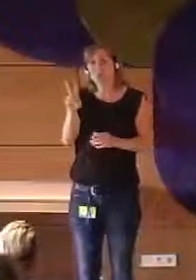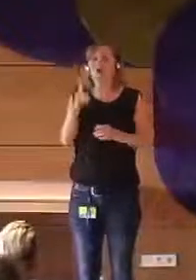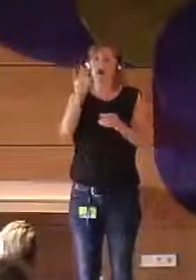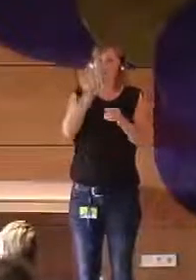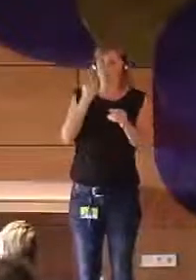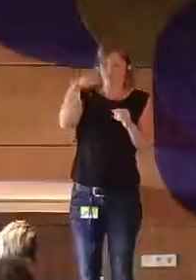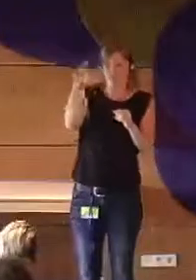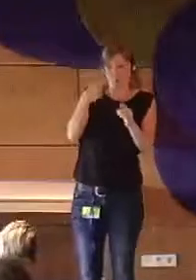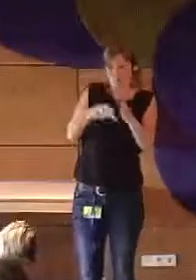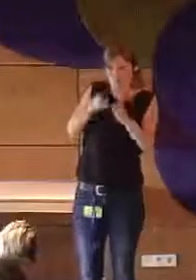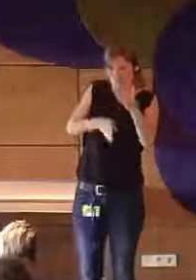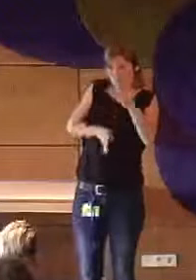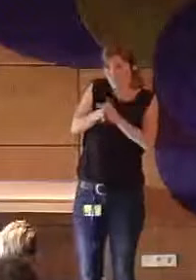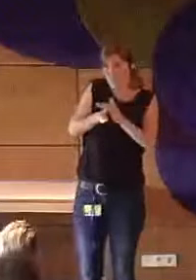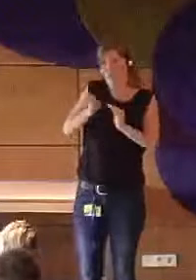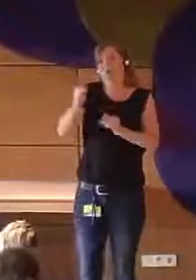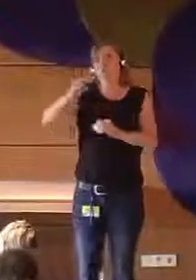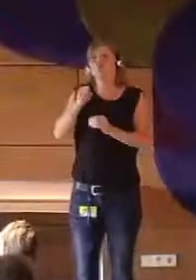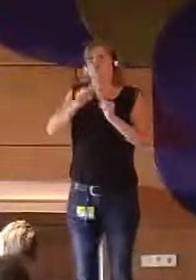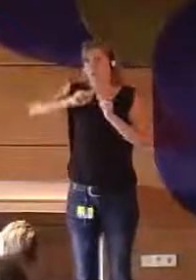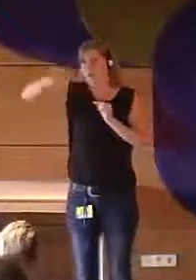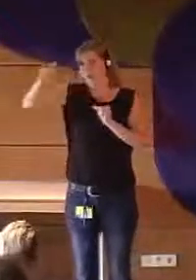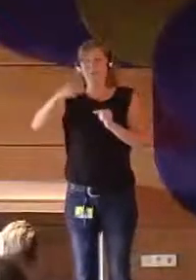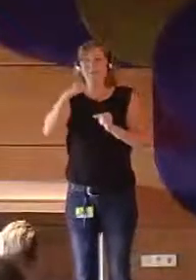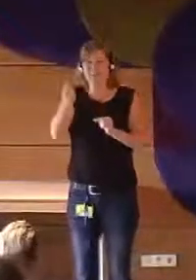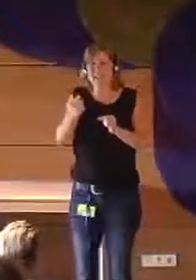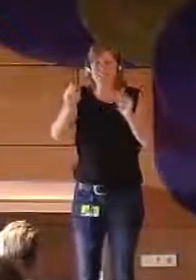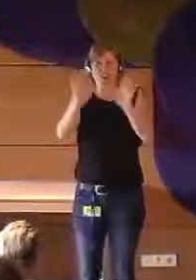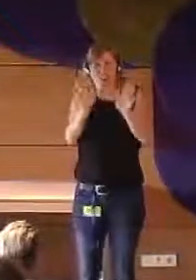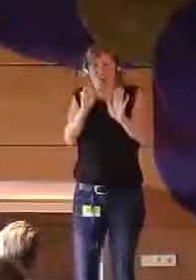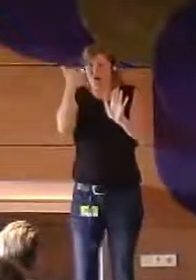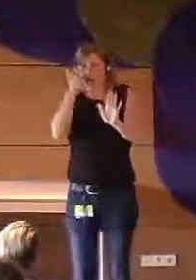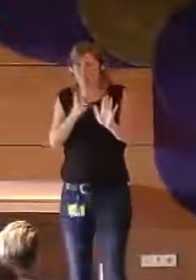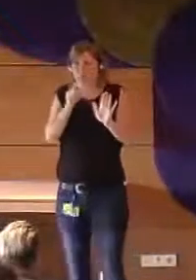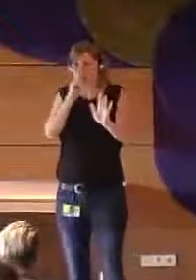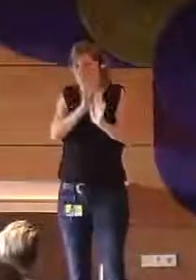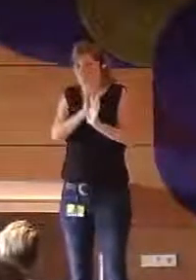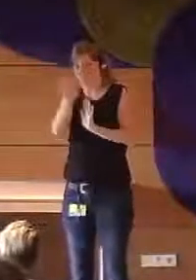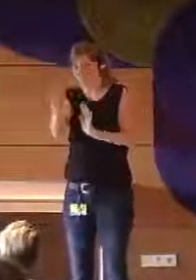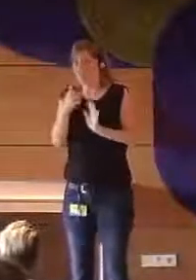curtains of the royal train were closed as she went through the Black Country.